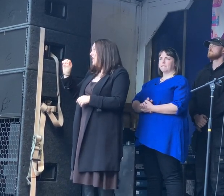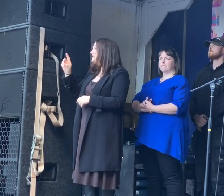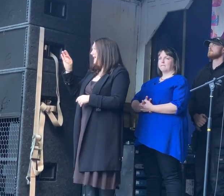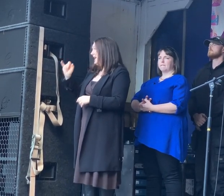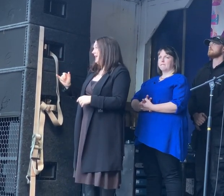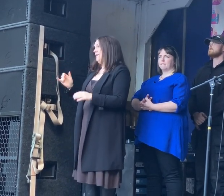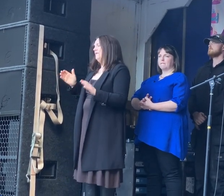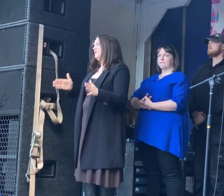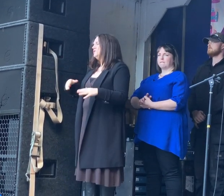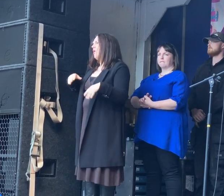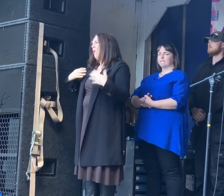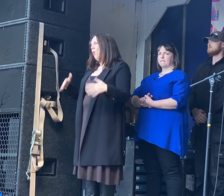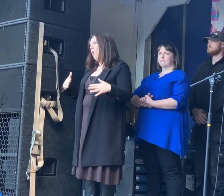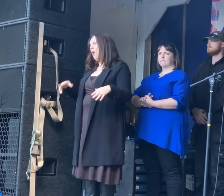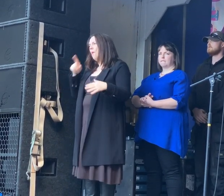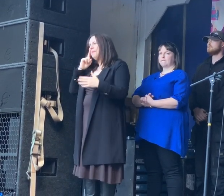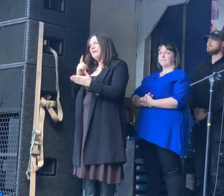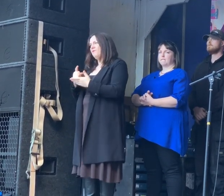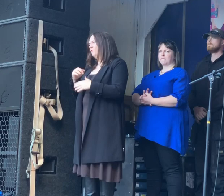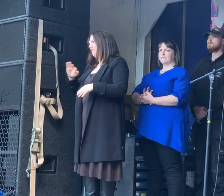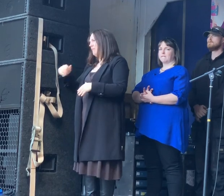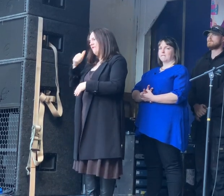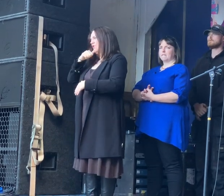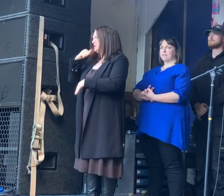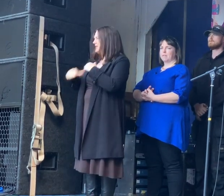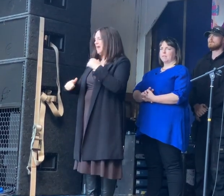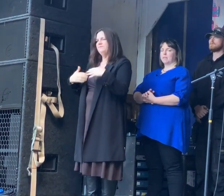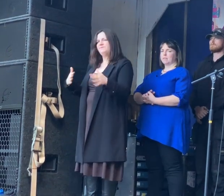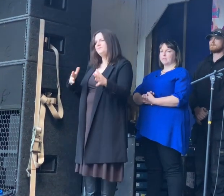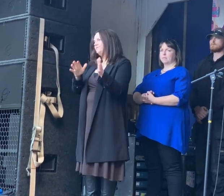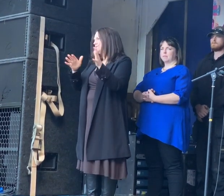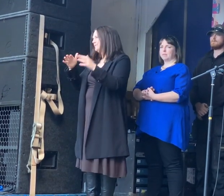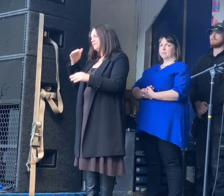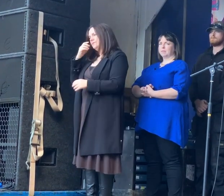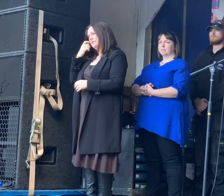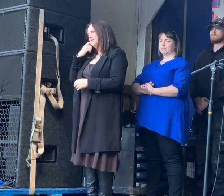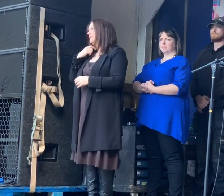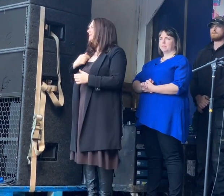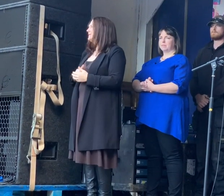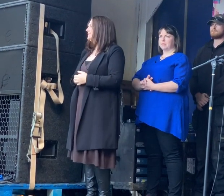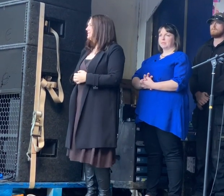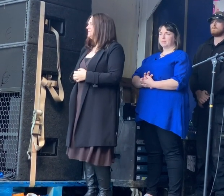been unbelievable from day one again. When